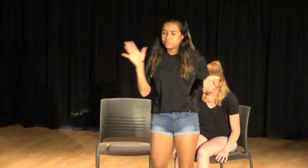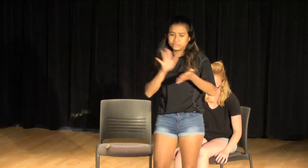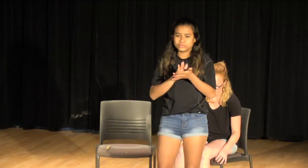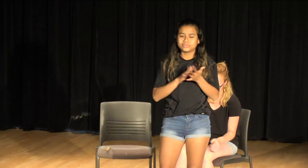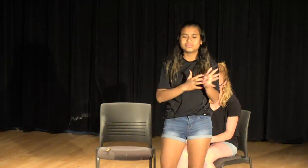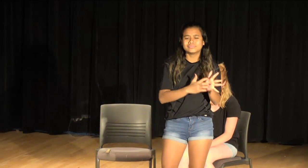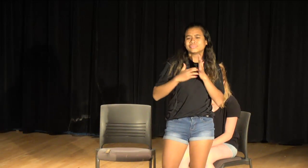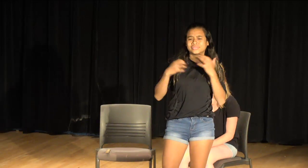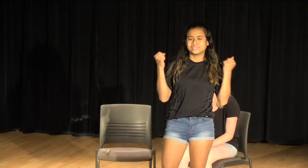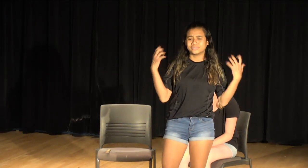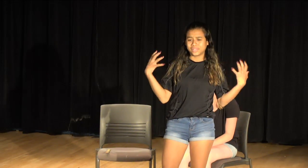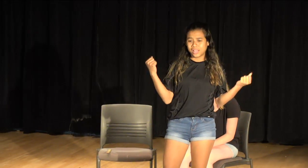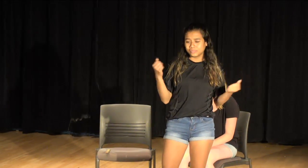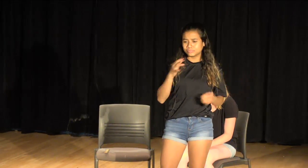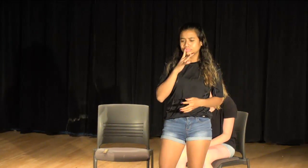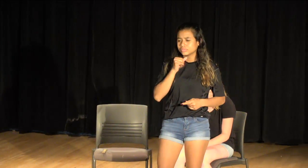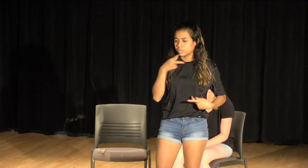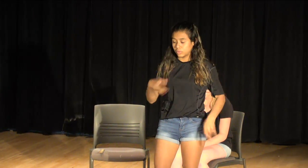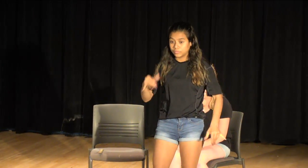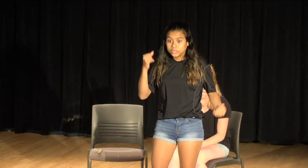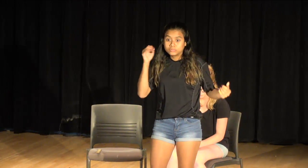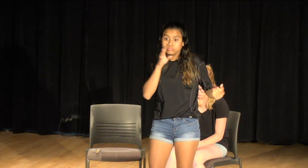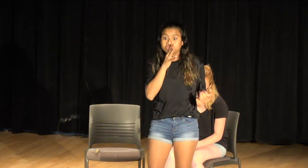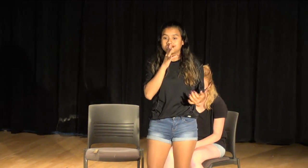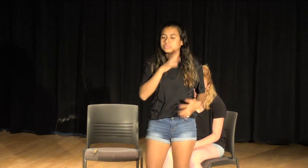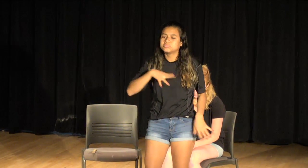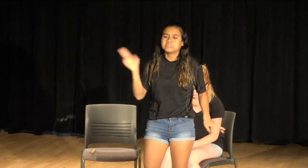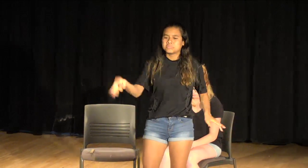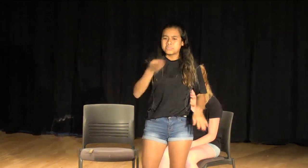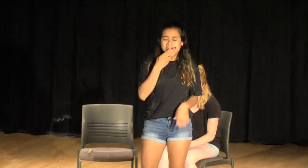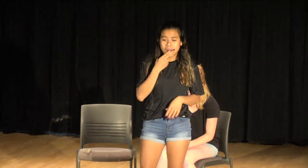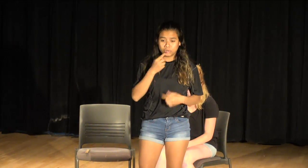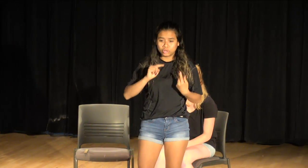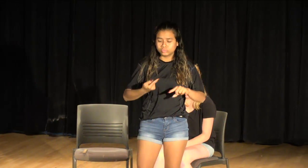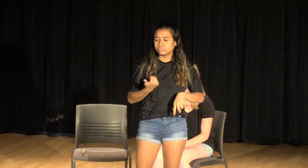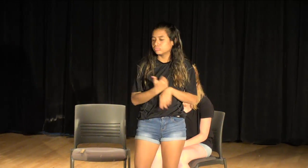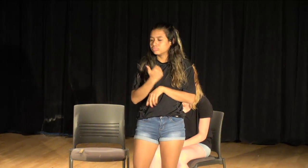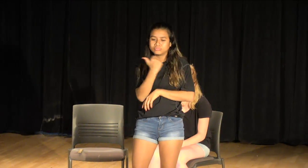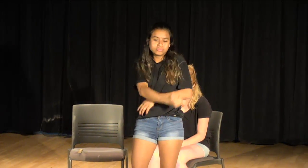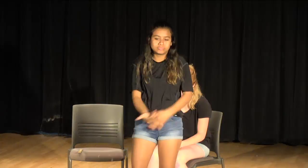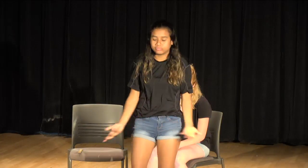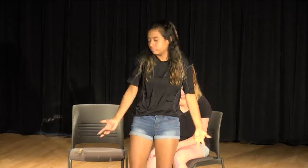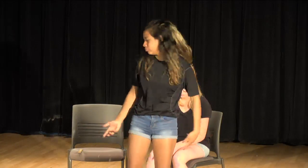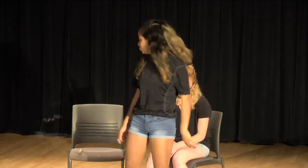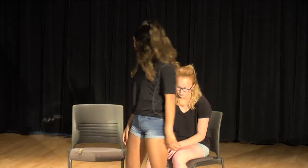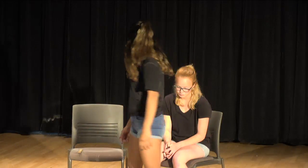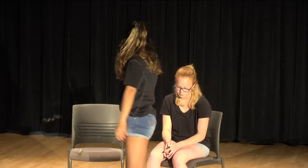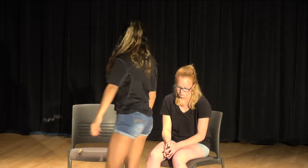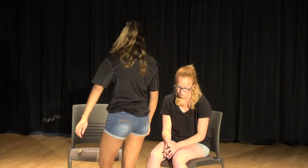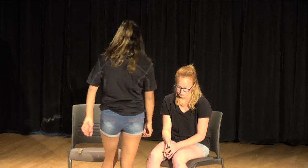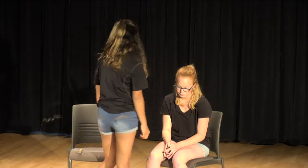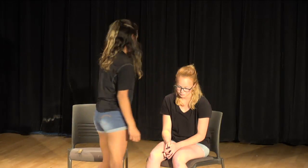This is a deaf public school and you're required to sign here, and spoken language is forbidden, and you'll be hit with a ruler if you do so.